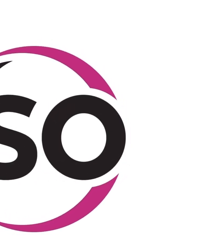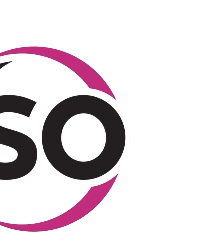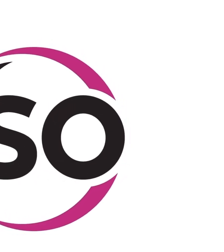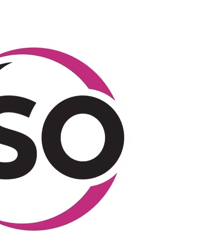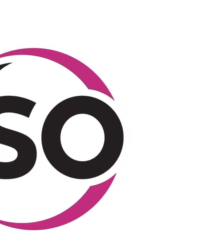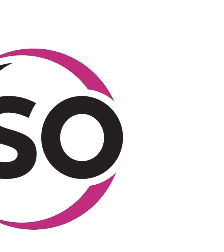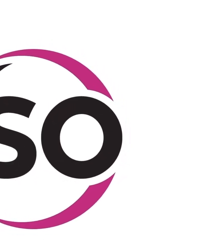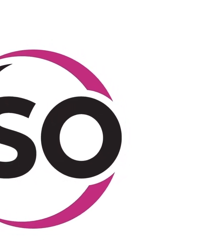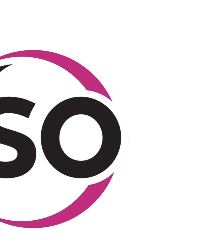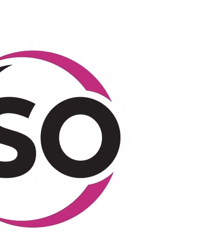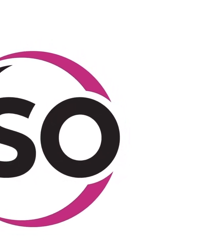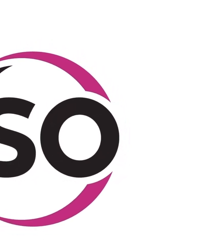VSO